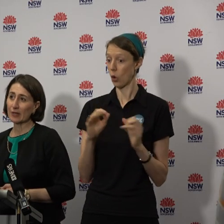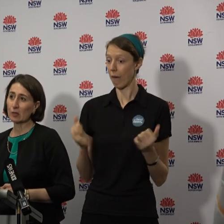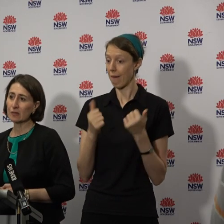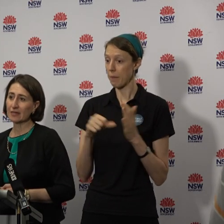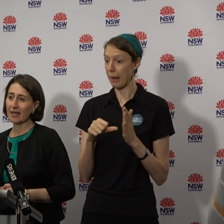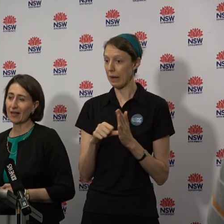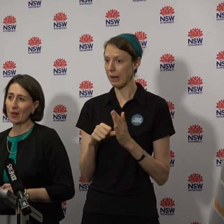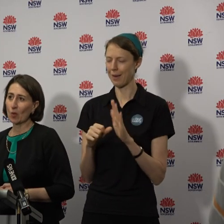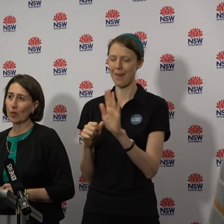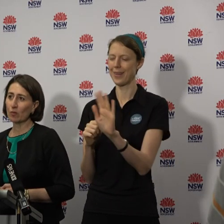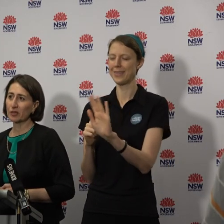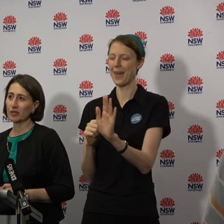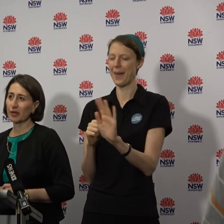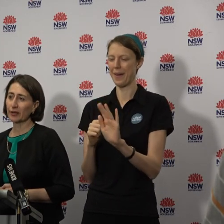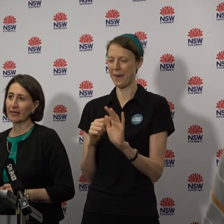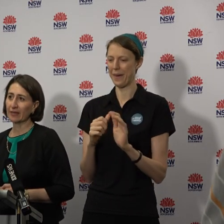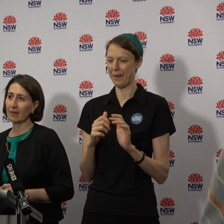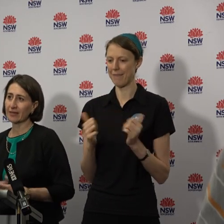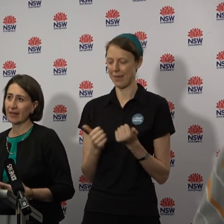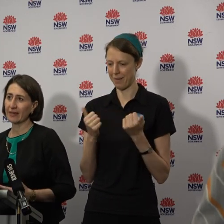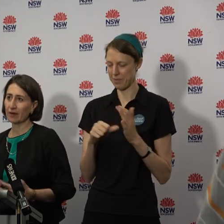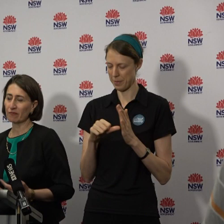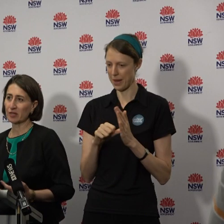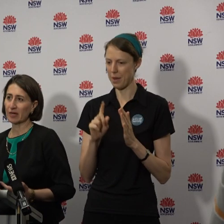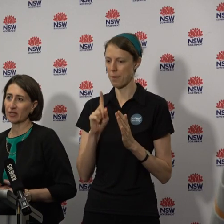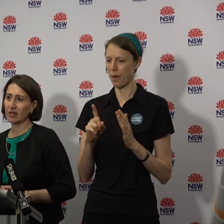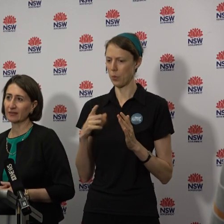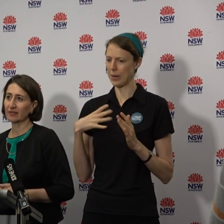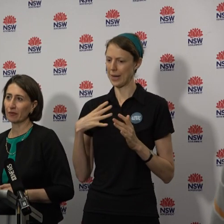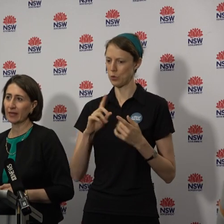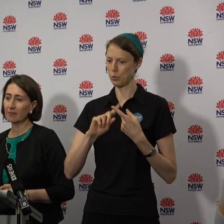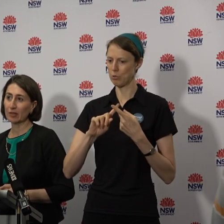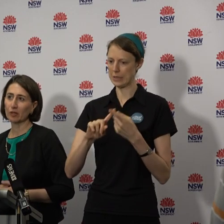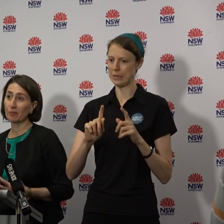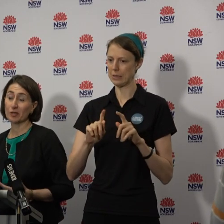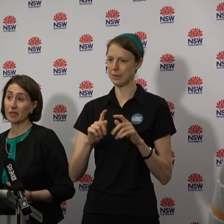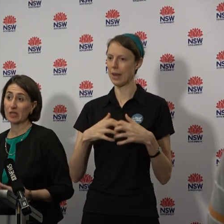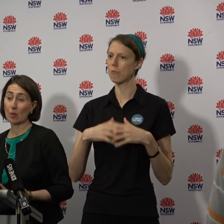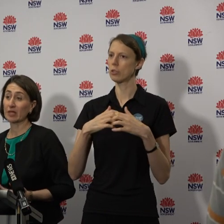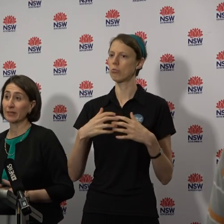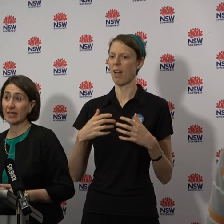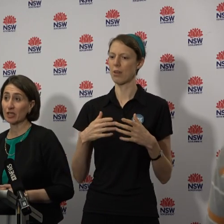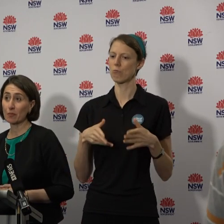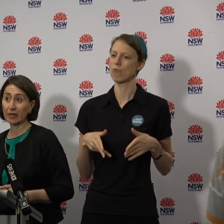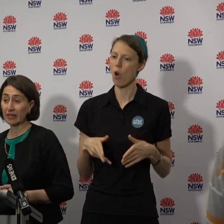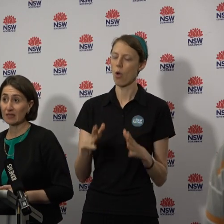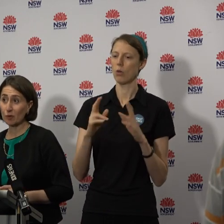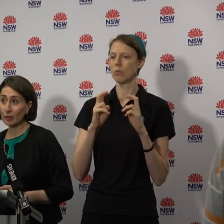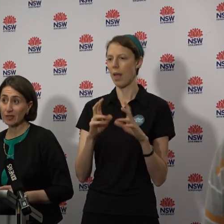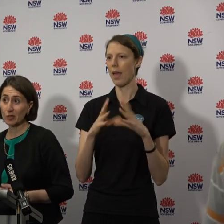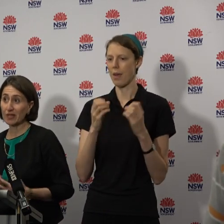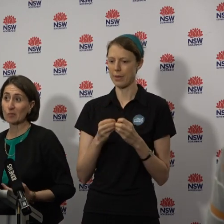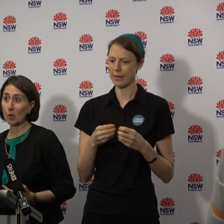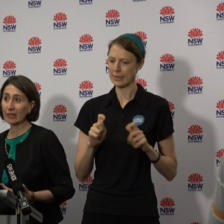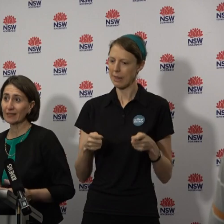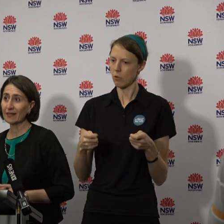is because we want to not only maintain our infrastructure delivery, but look at opportunities where we can potentially bring things forward